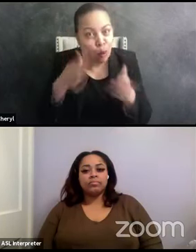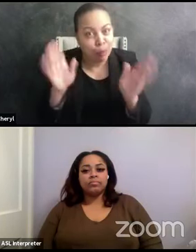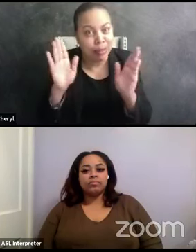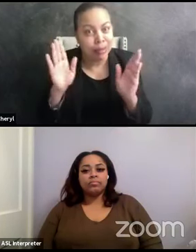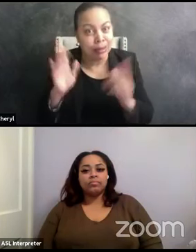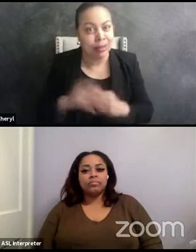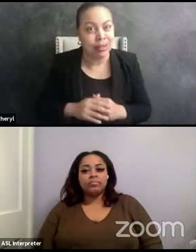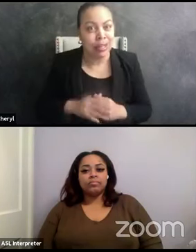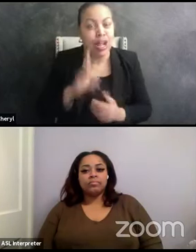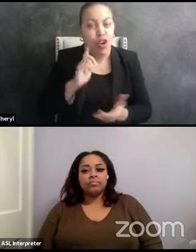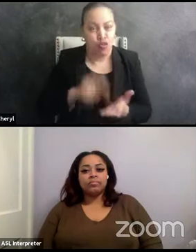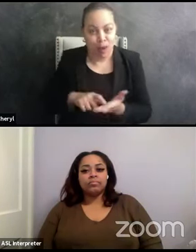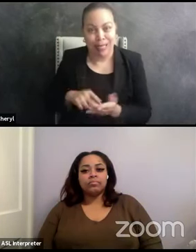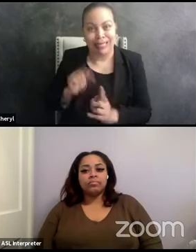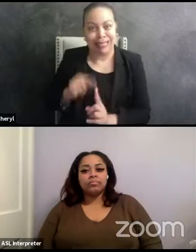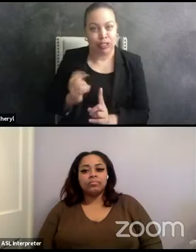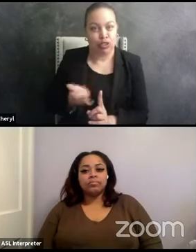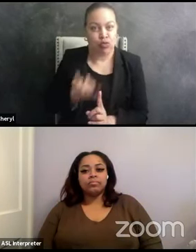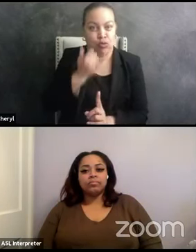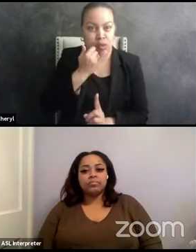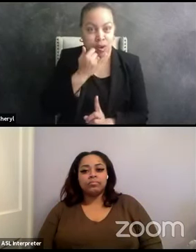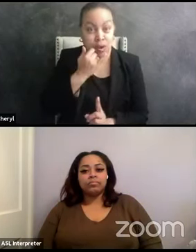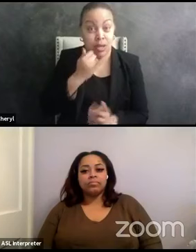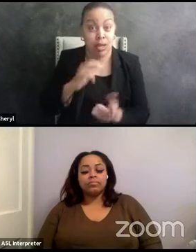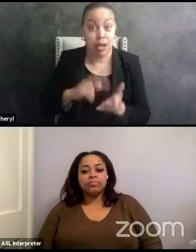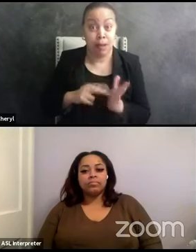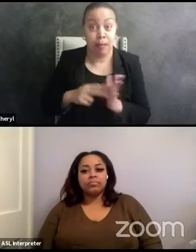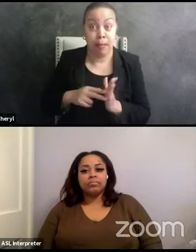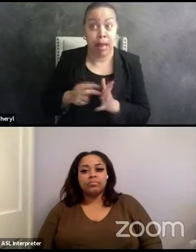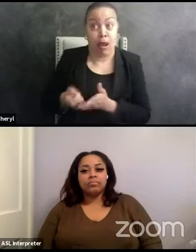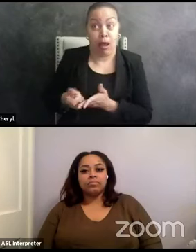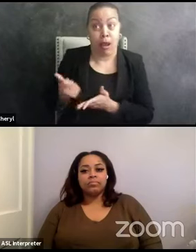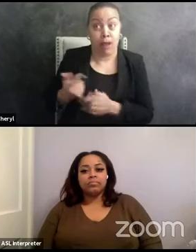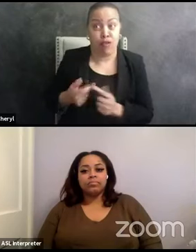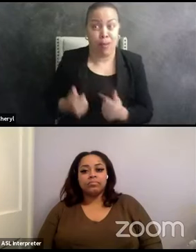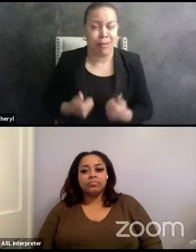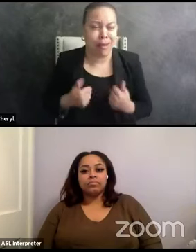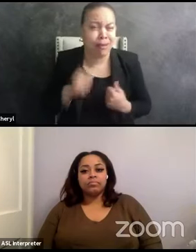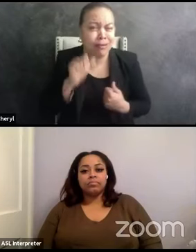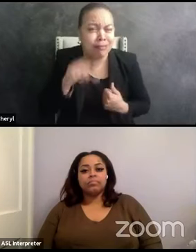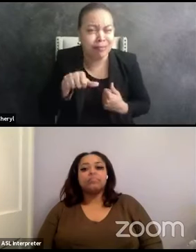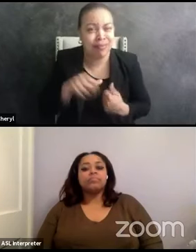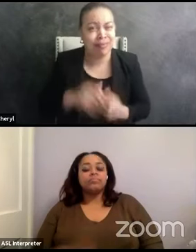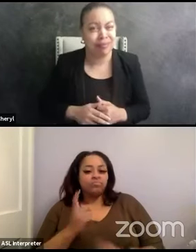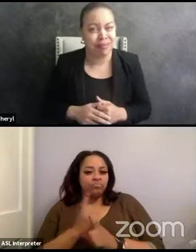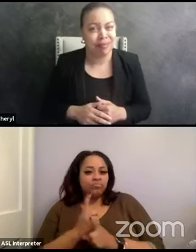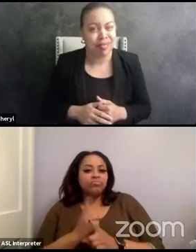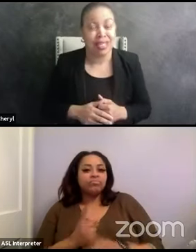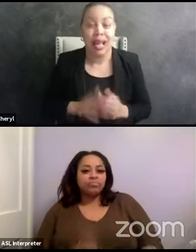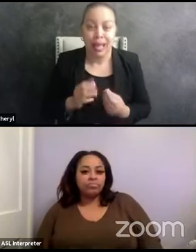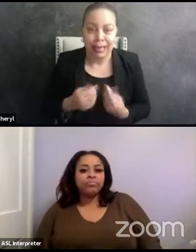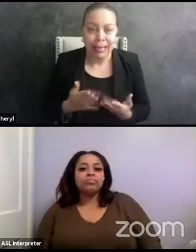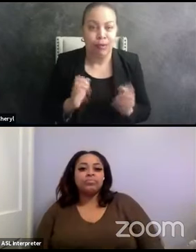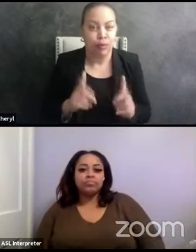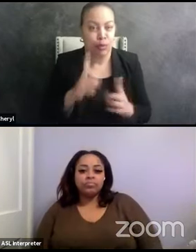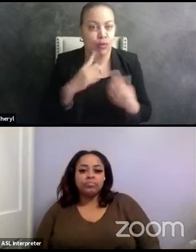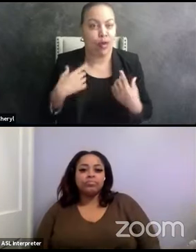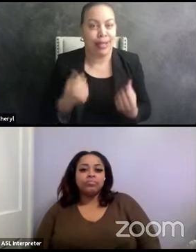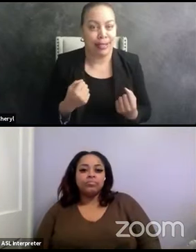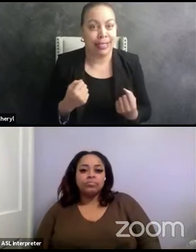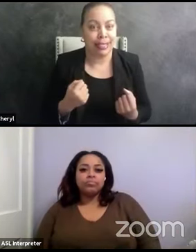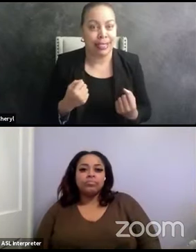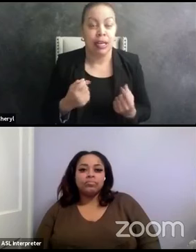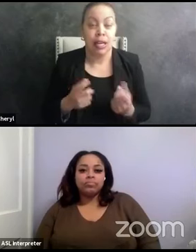we recognize something's deeply wrong doesn't mean that we've eradicated it from our lives, and Right. hold space for healing from that, and set